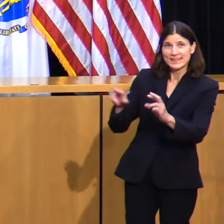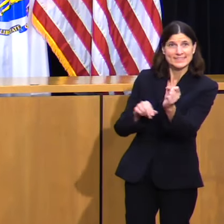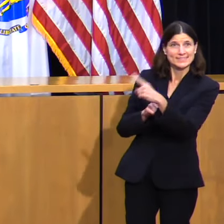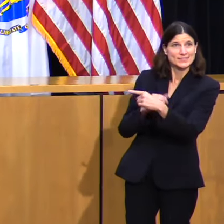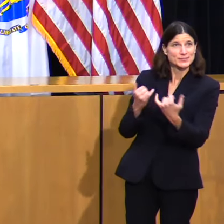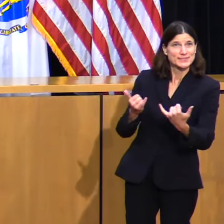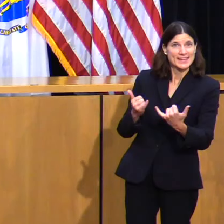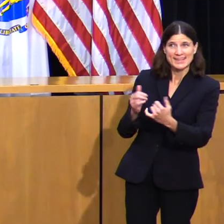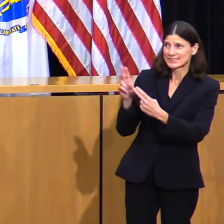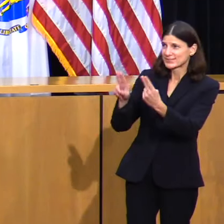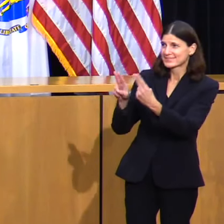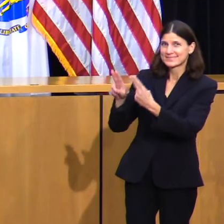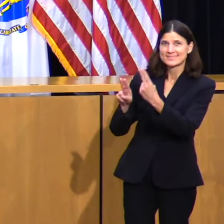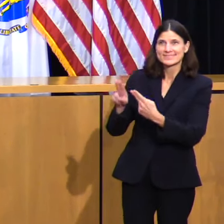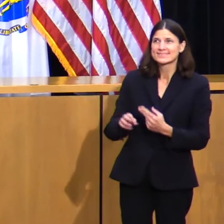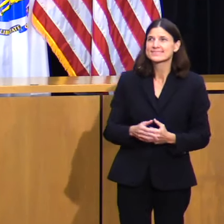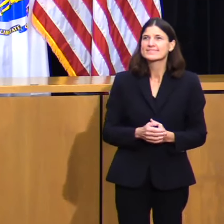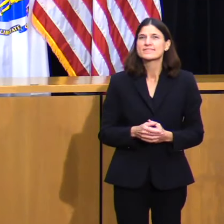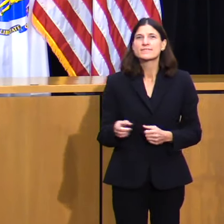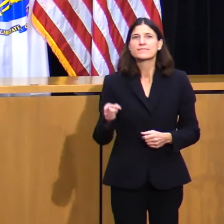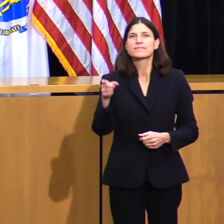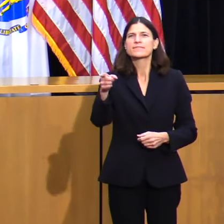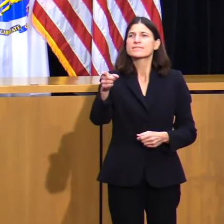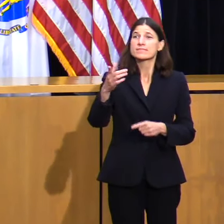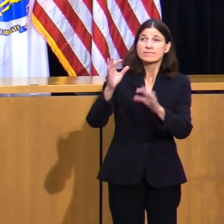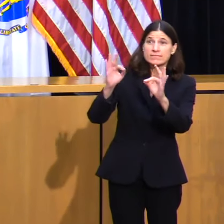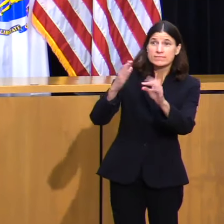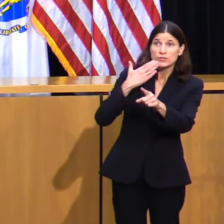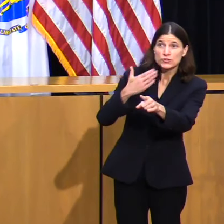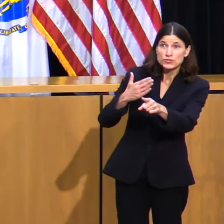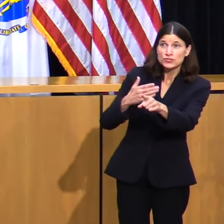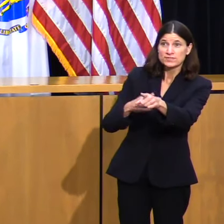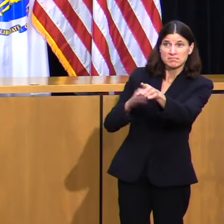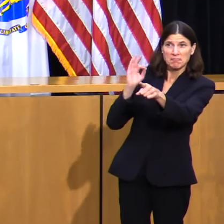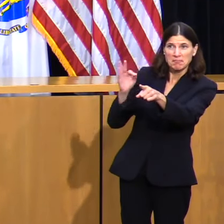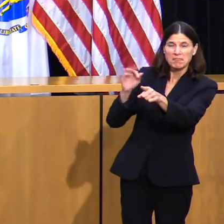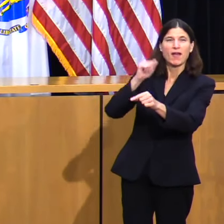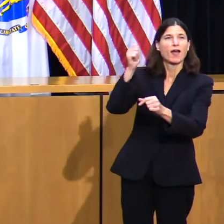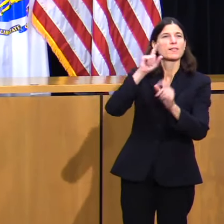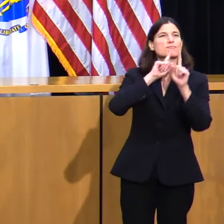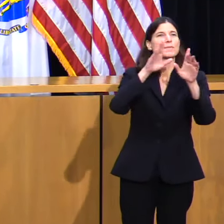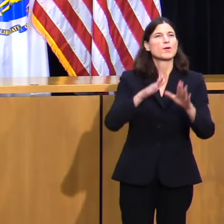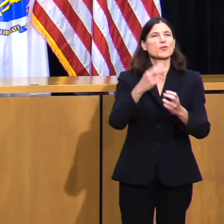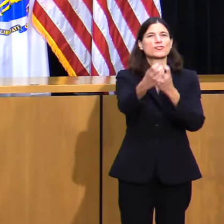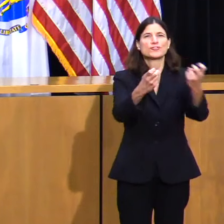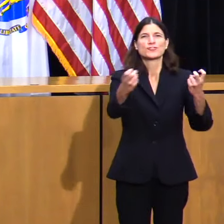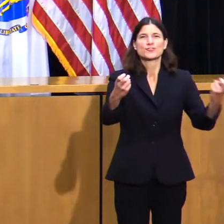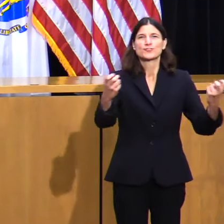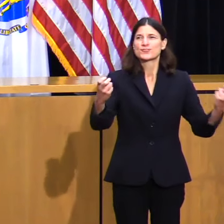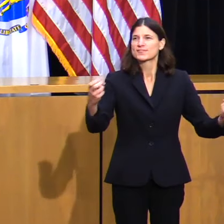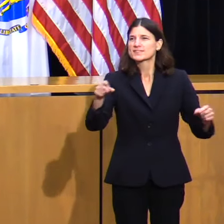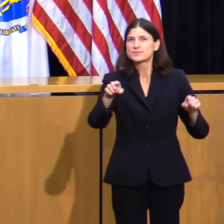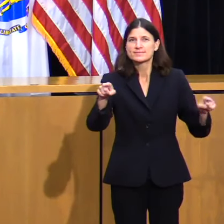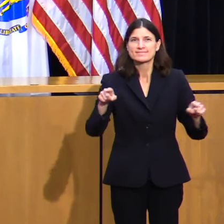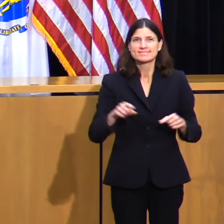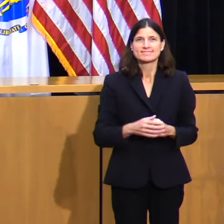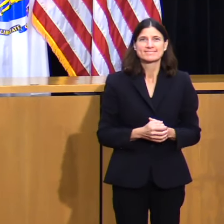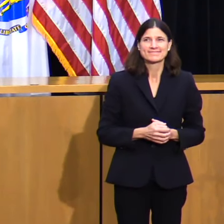trying to remember. It's you. Yeah. Yeah. All right.